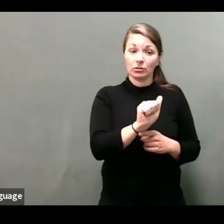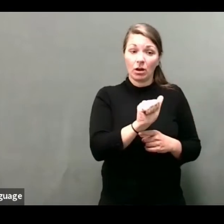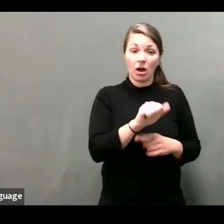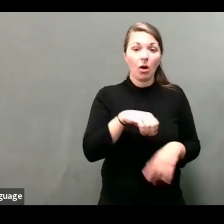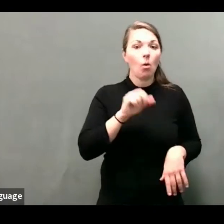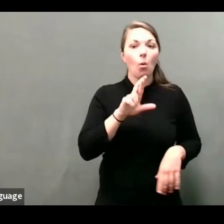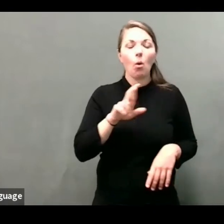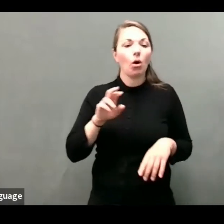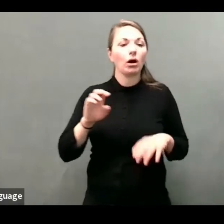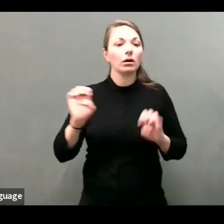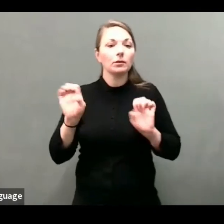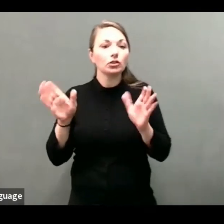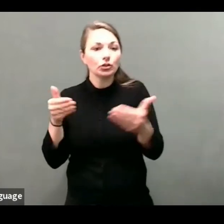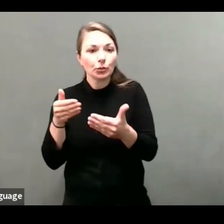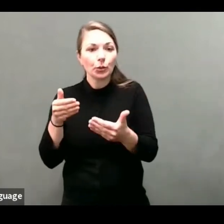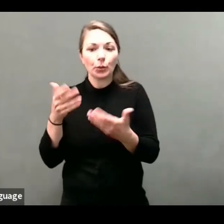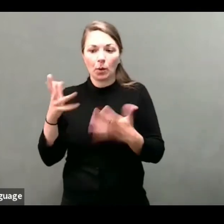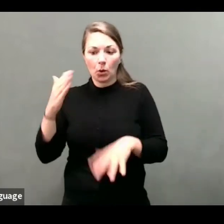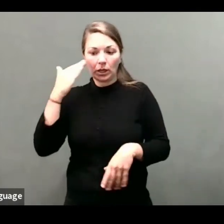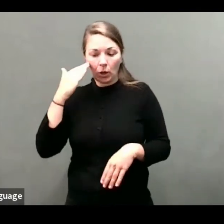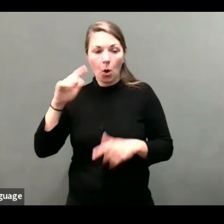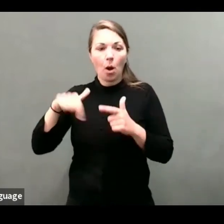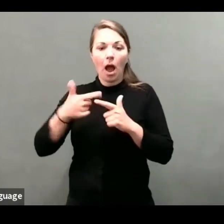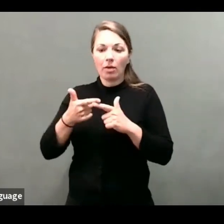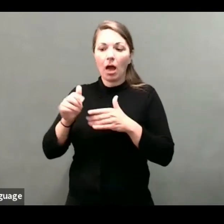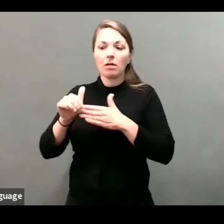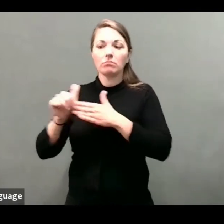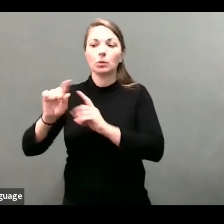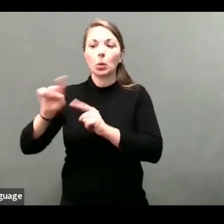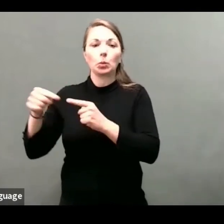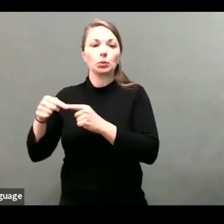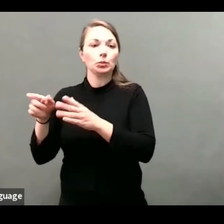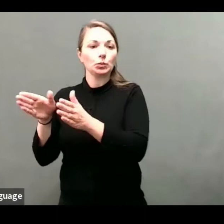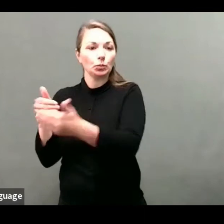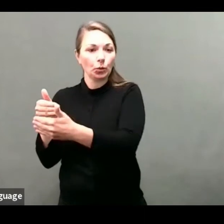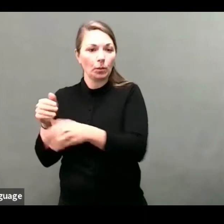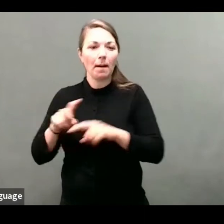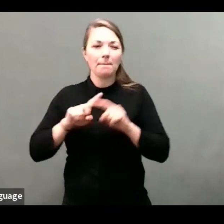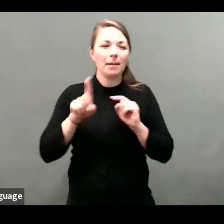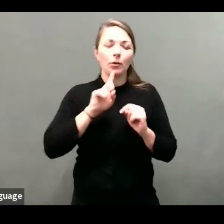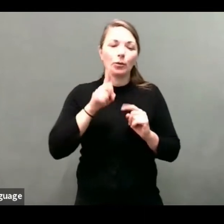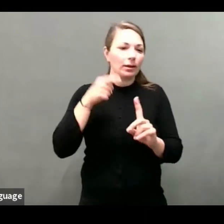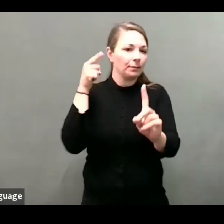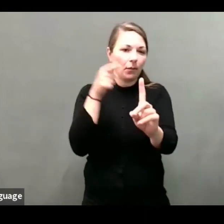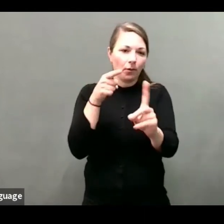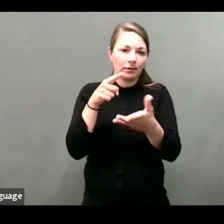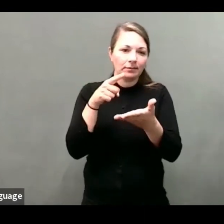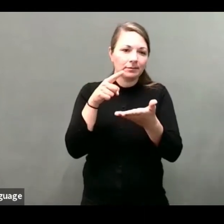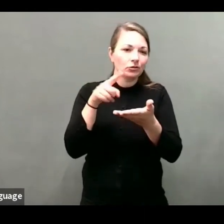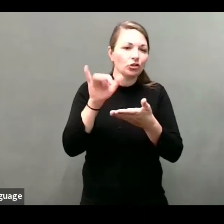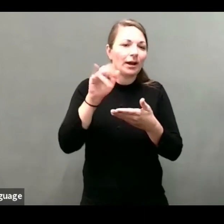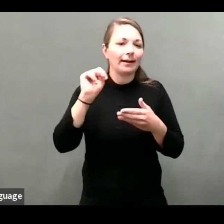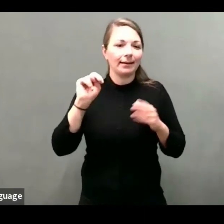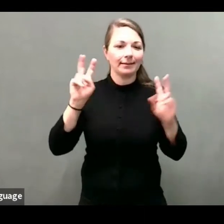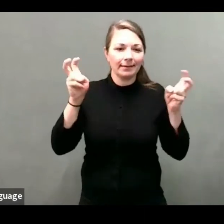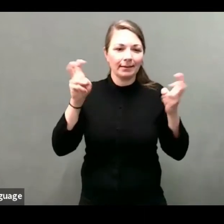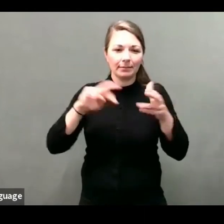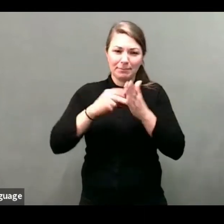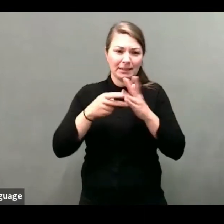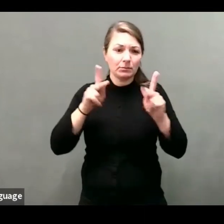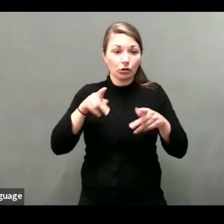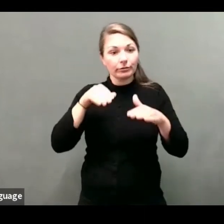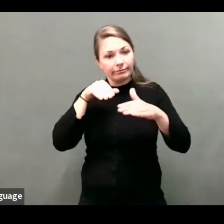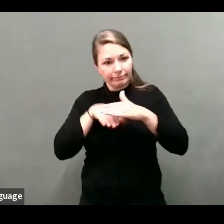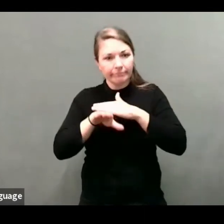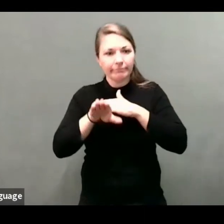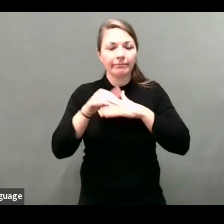let back to a room. But the check-in process just establishes that they're at the hospital and kind of gets them into the chart and